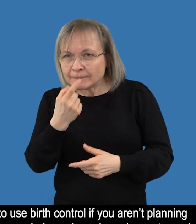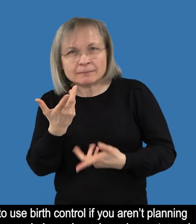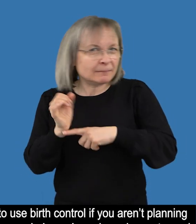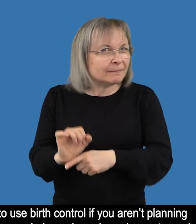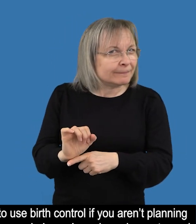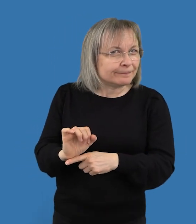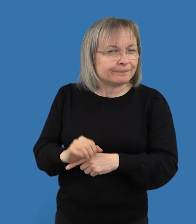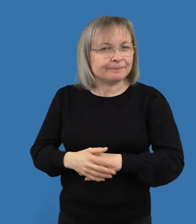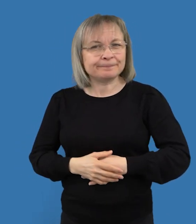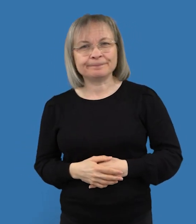stopped.